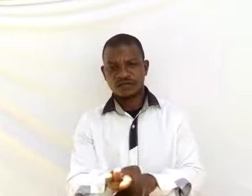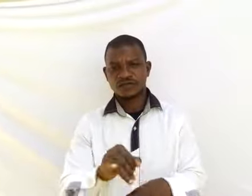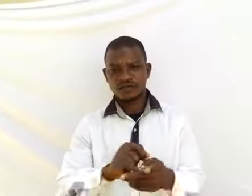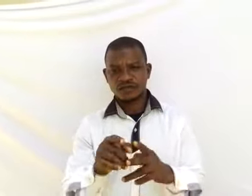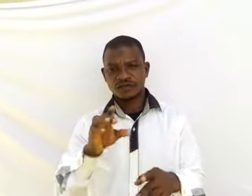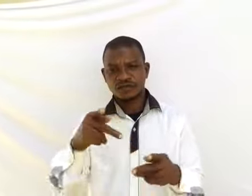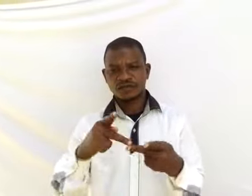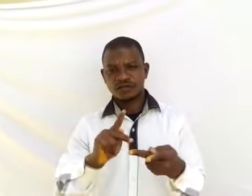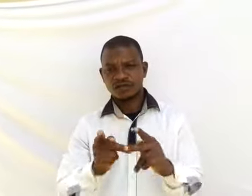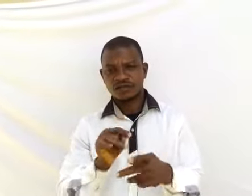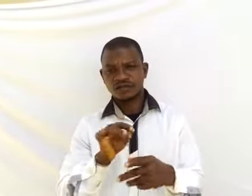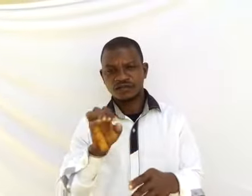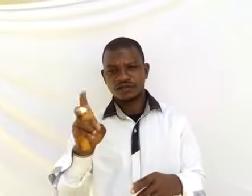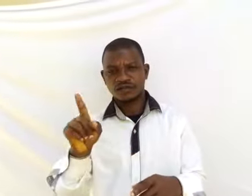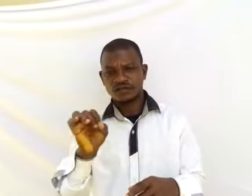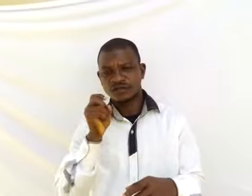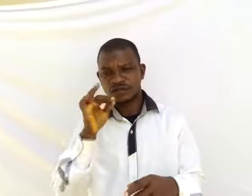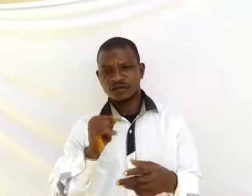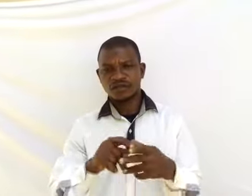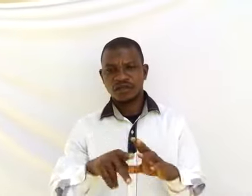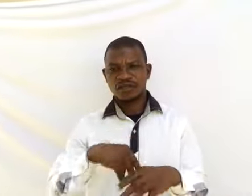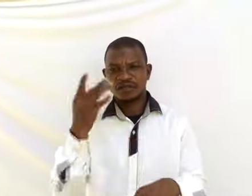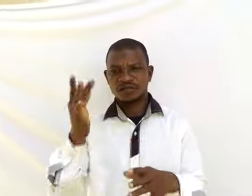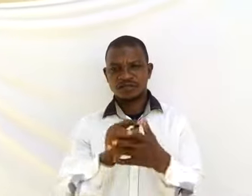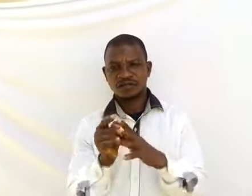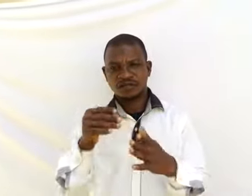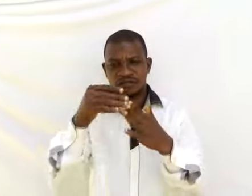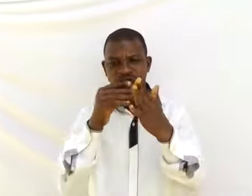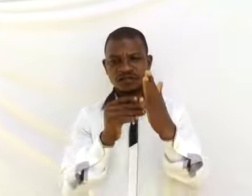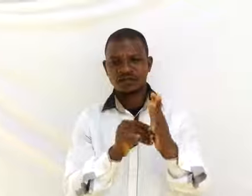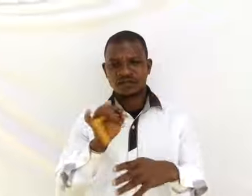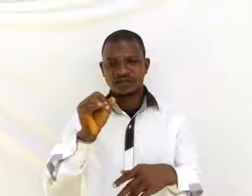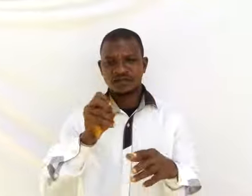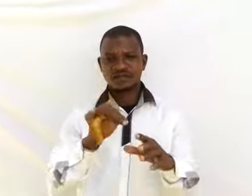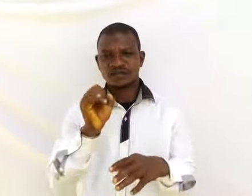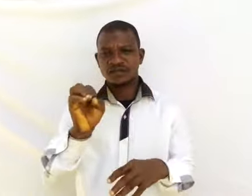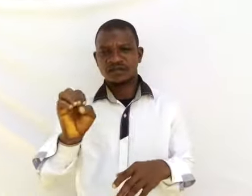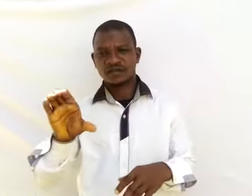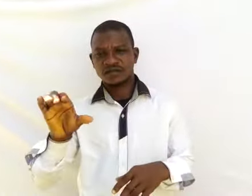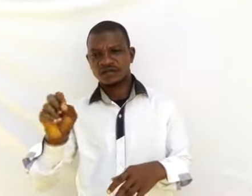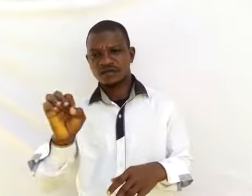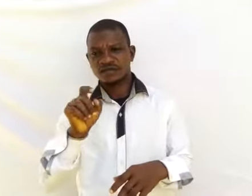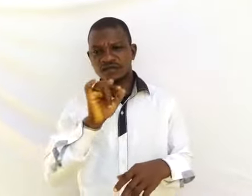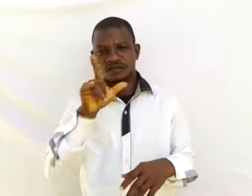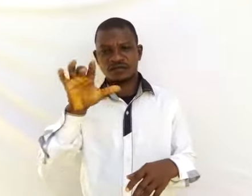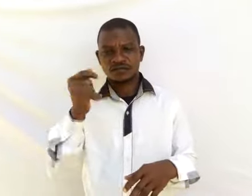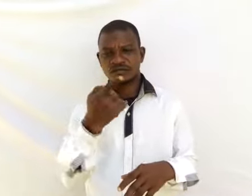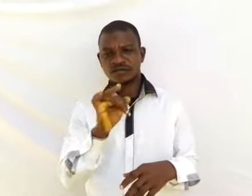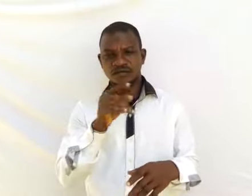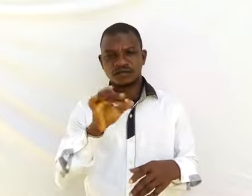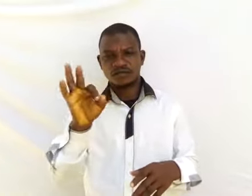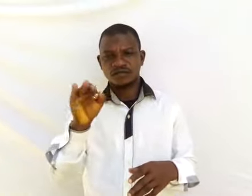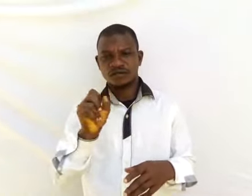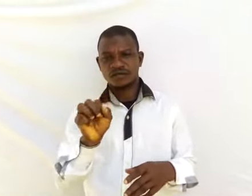density, outline 10 simple ecological instruments and the ecological factors they are used